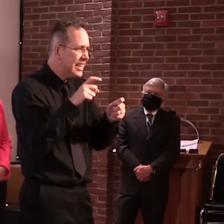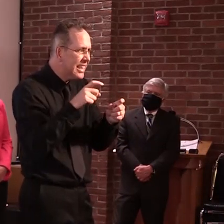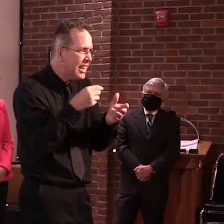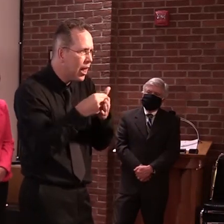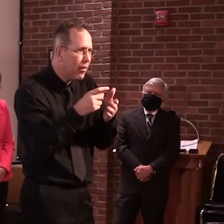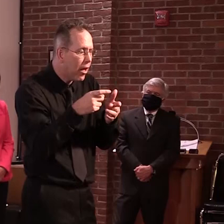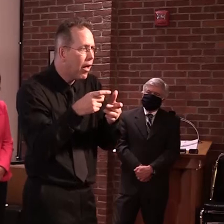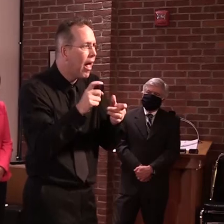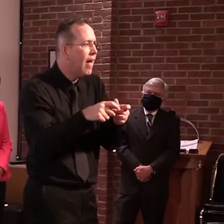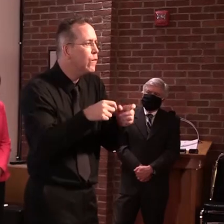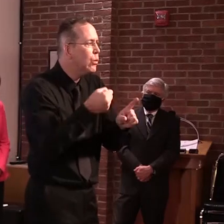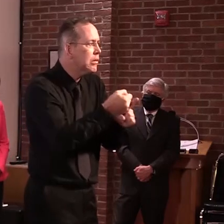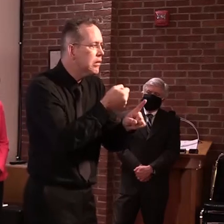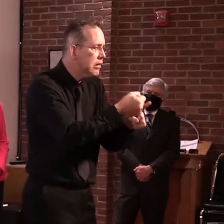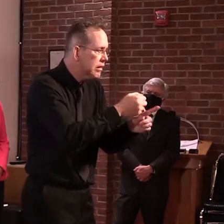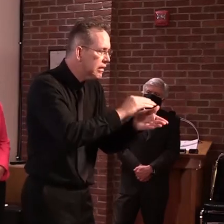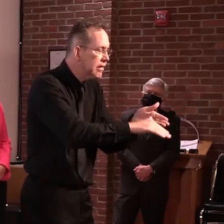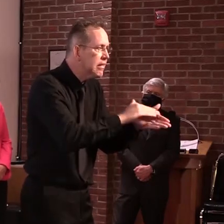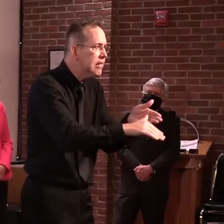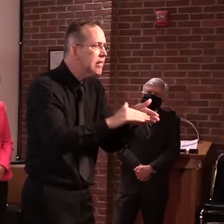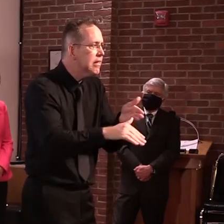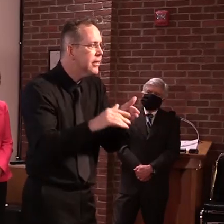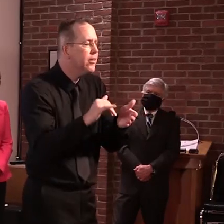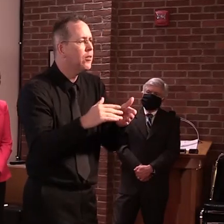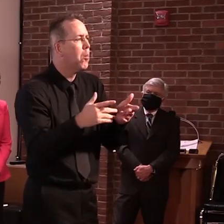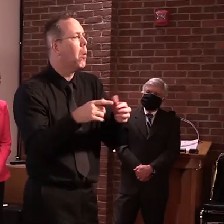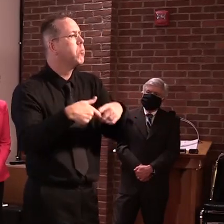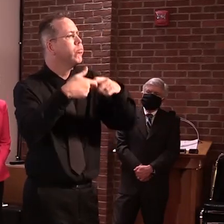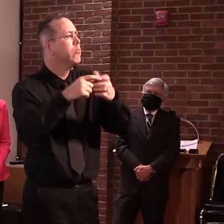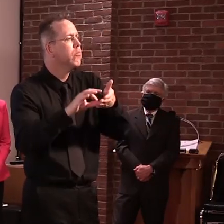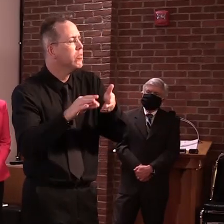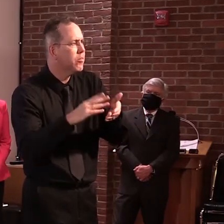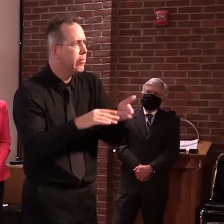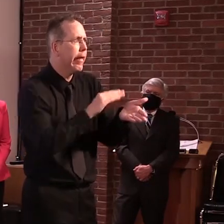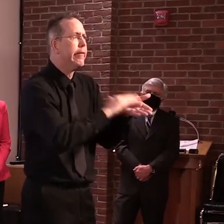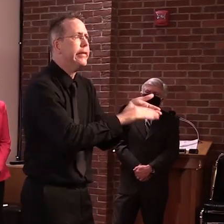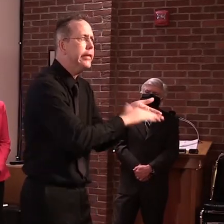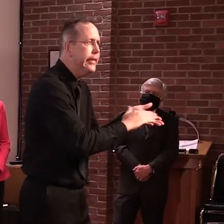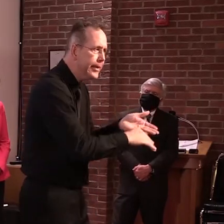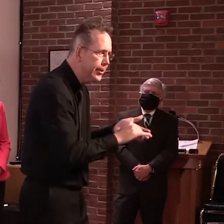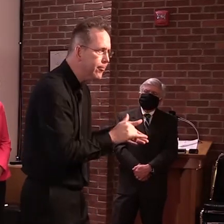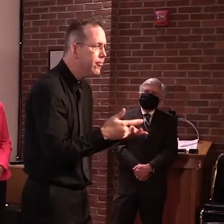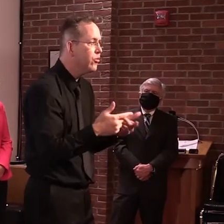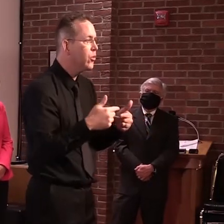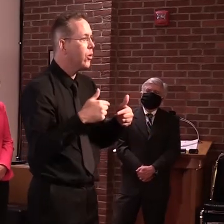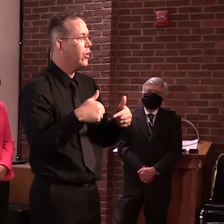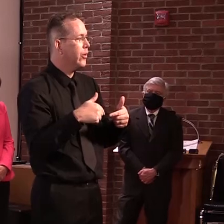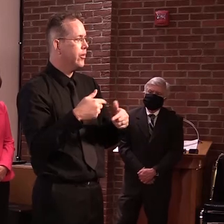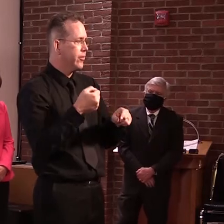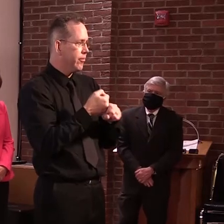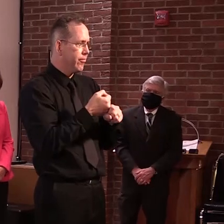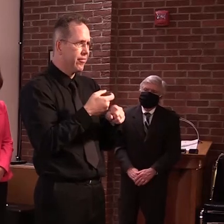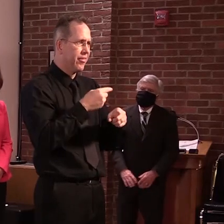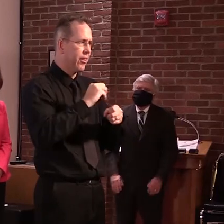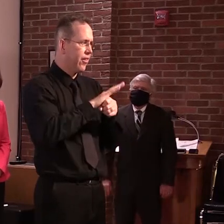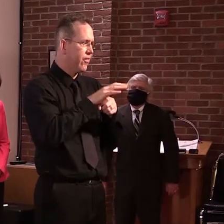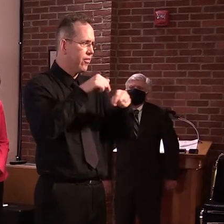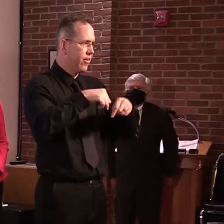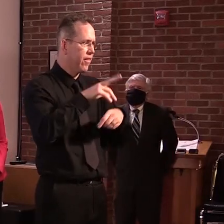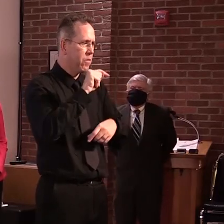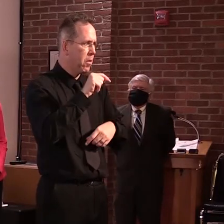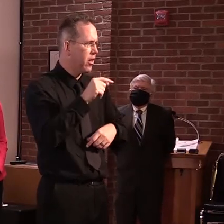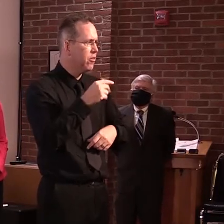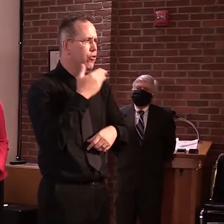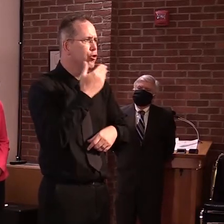businesses, so that we, you know, before this pandemic, we had the lowest unemployment in the country, and we actually had